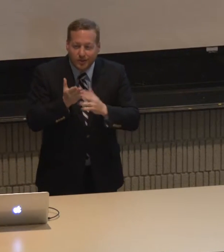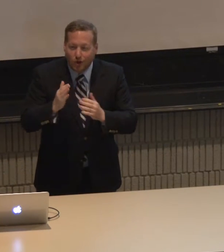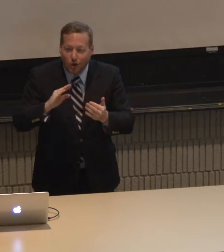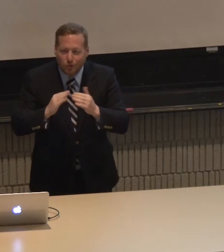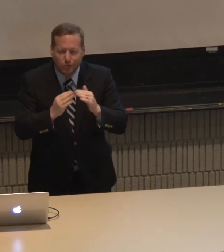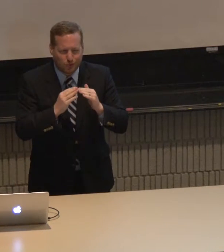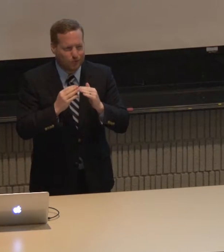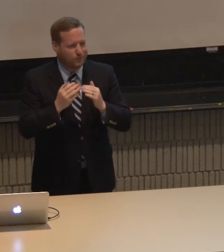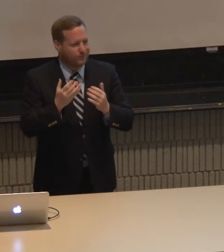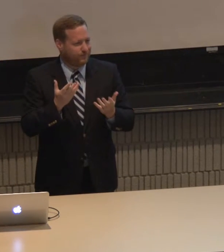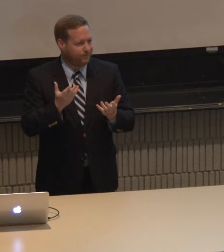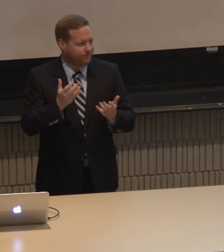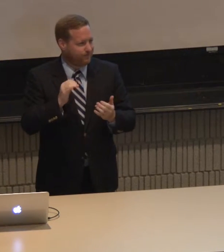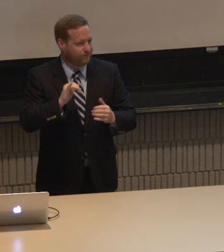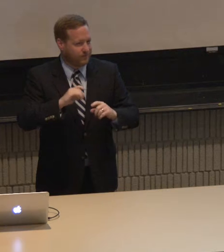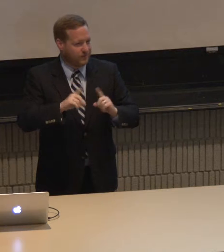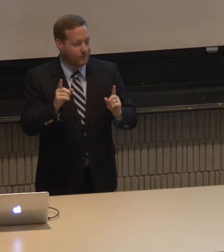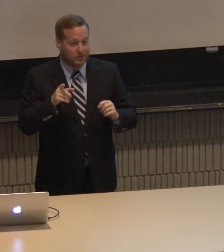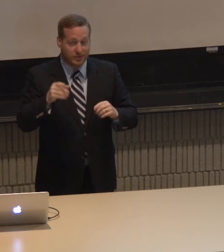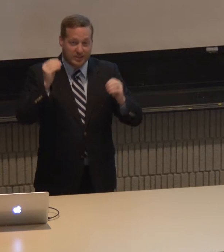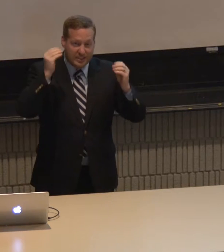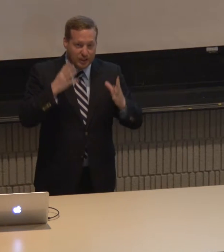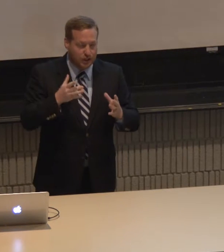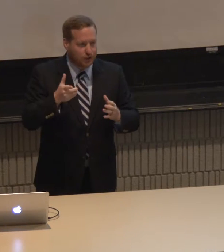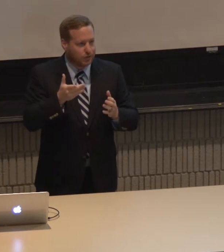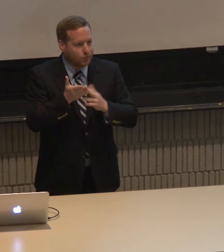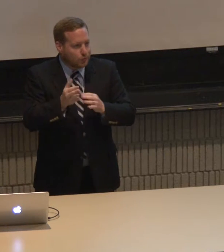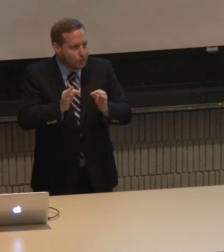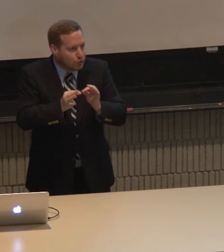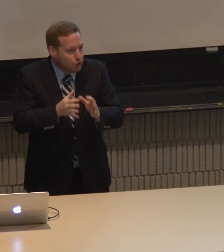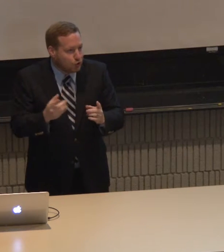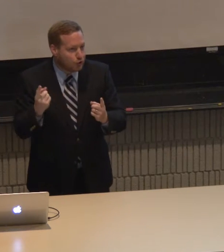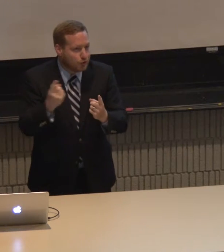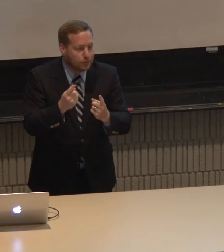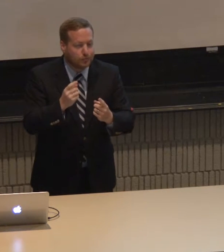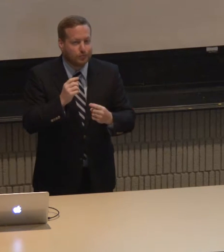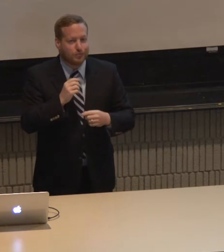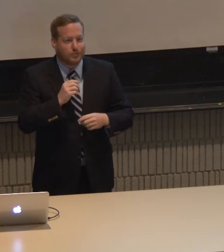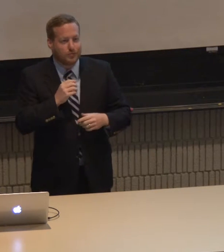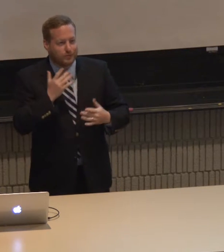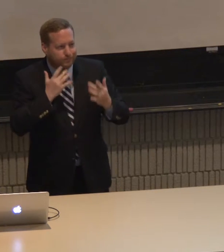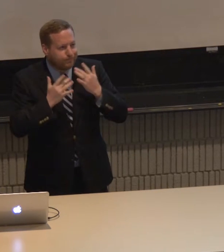academic experience, development of his cultural identity, we were in very different places.